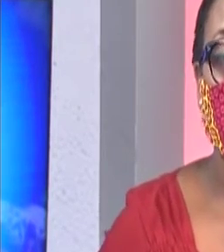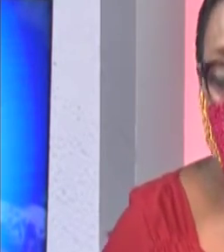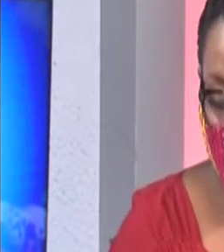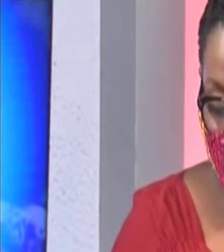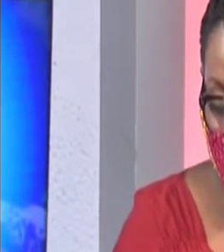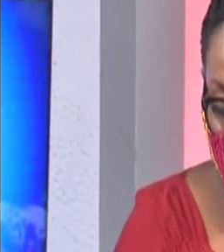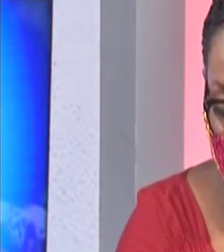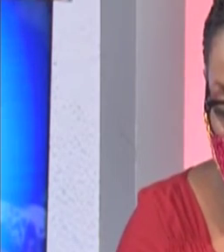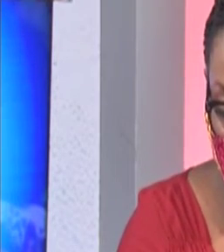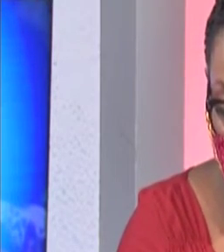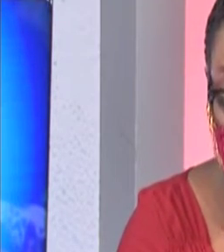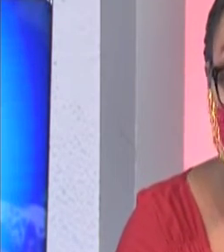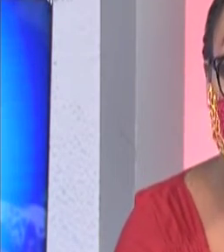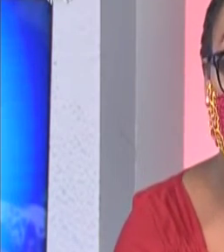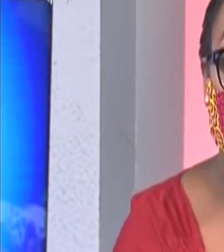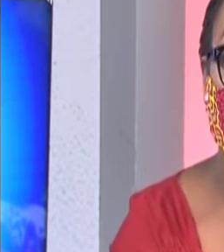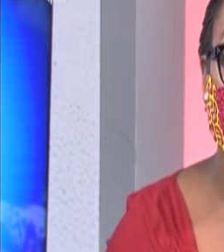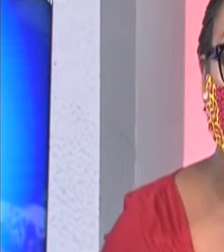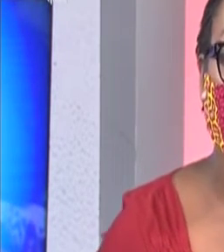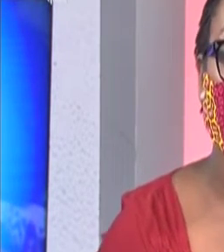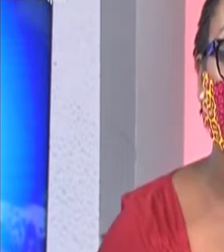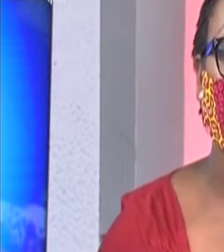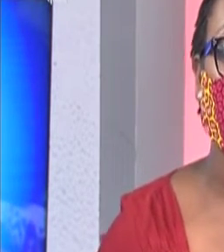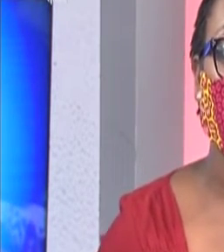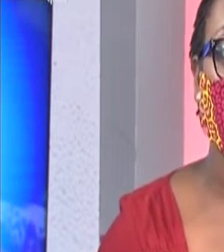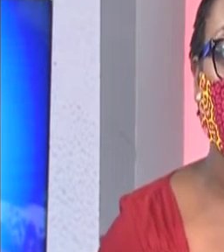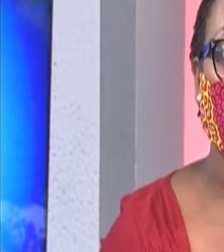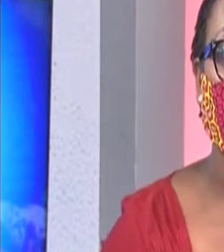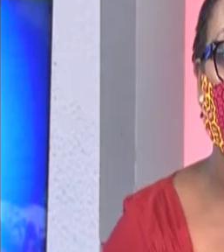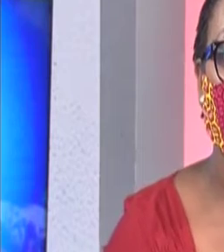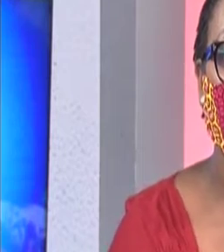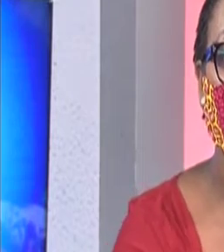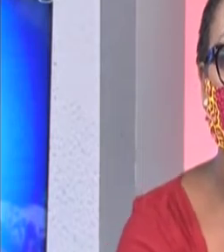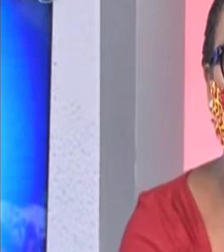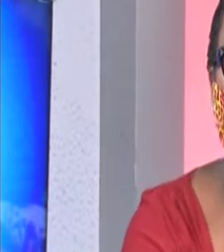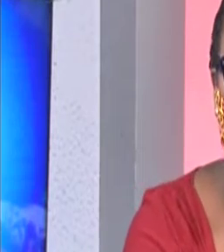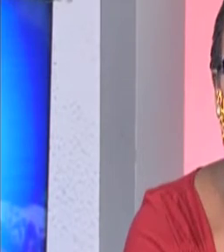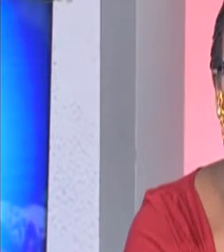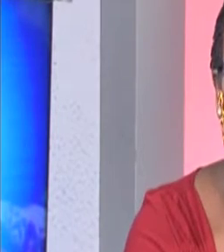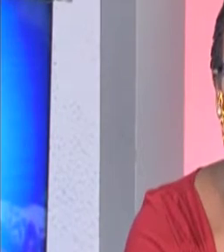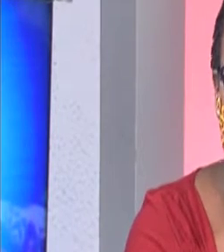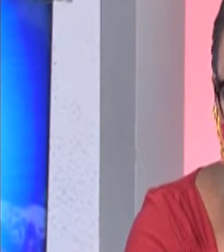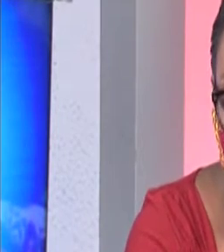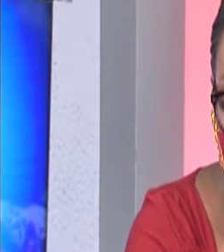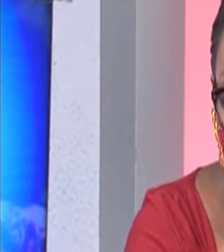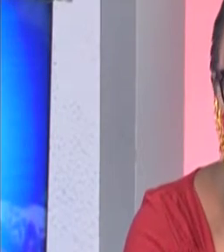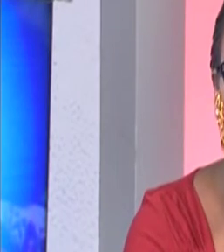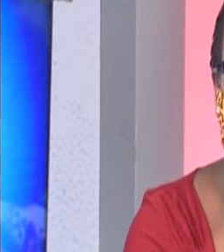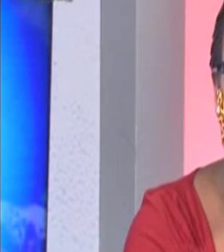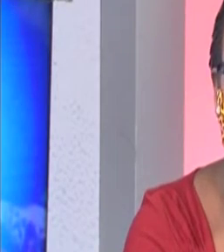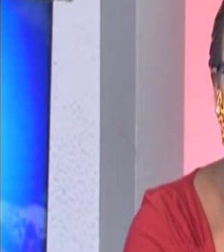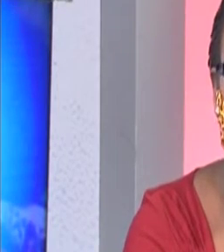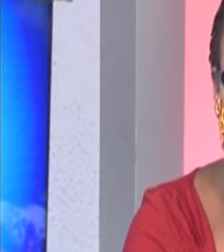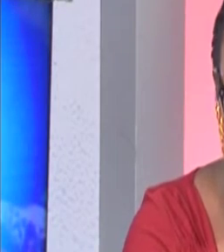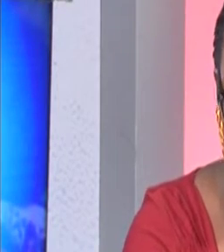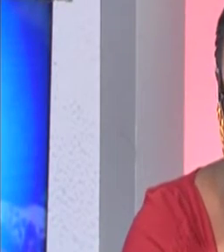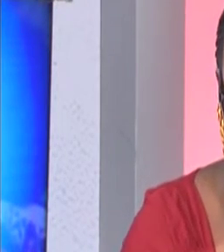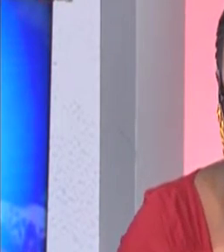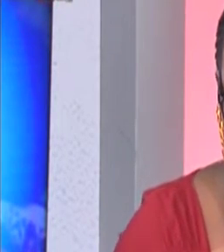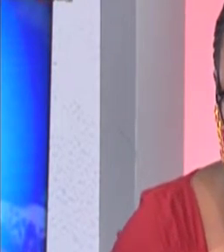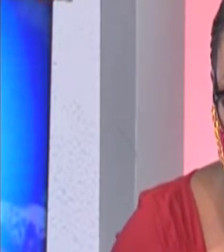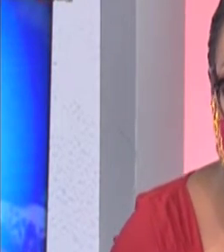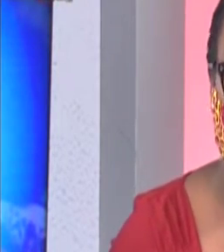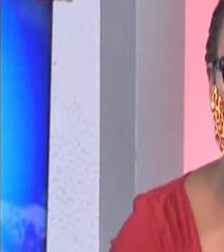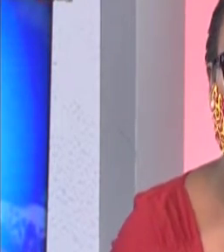You're watching our live coverage of the briefing from the Information Ministry. Apologies there, we lost our sound, but we'll take you back